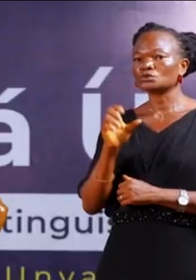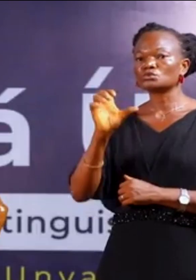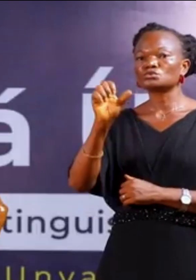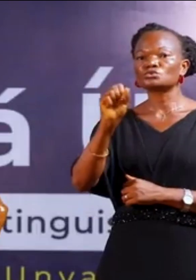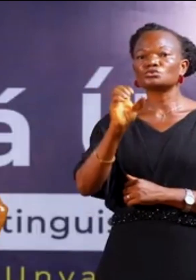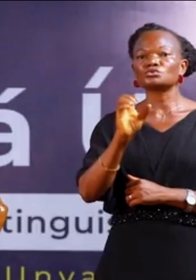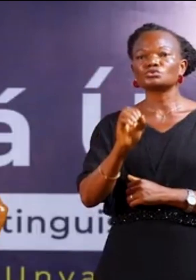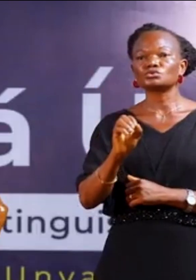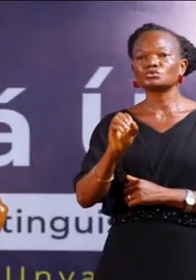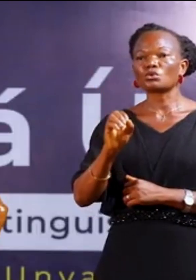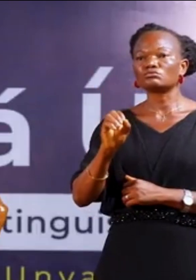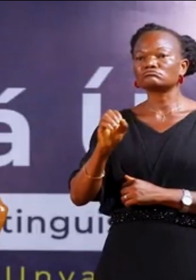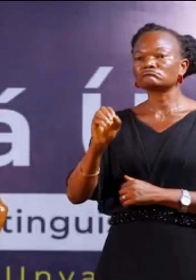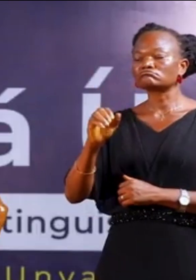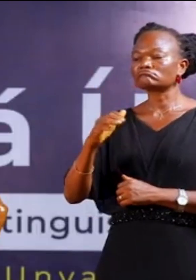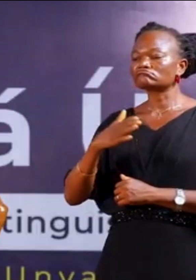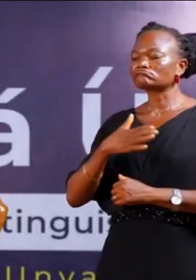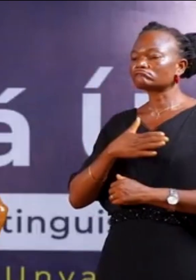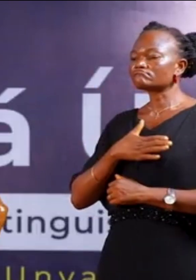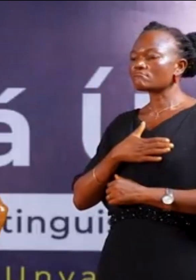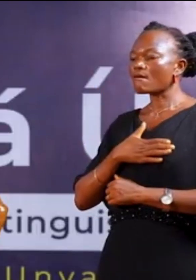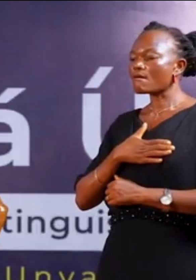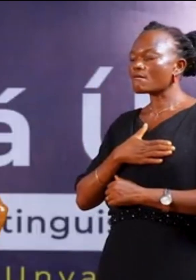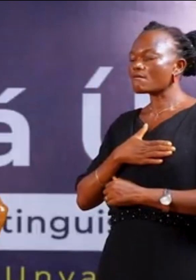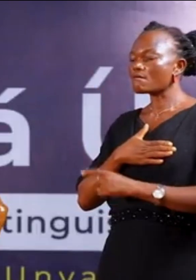So my bias is in